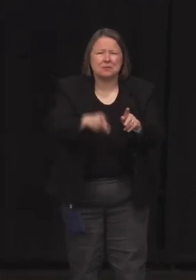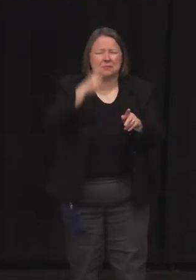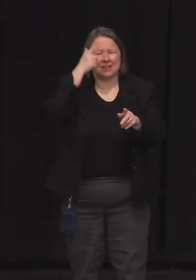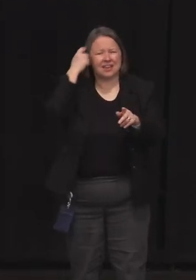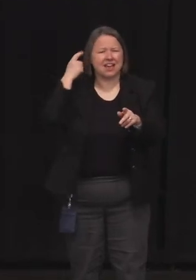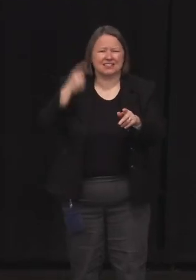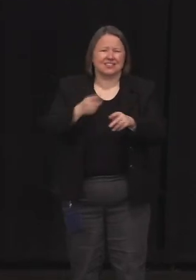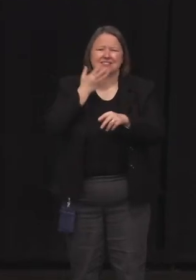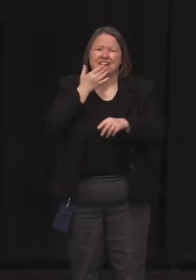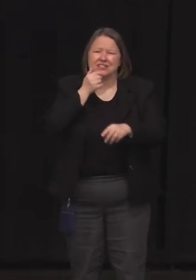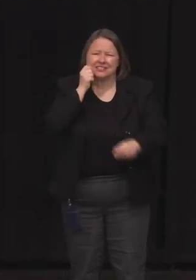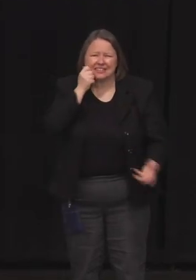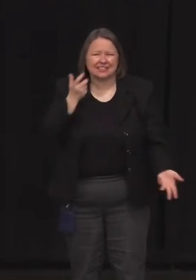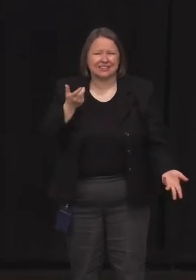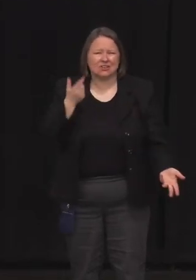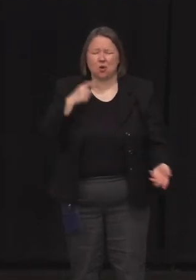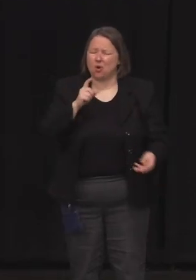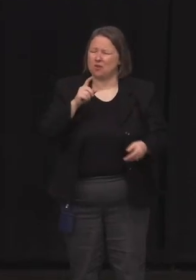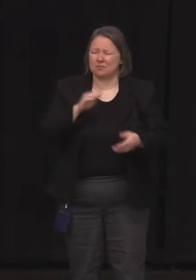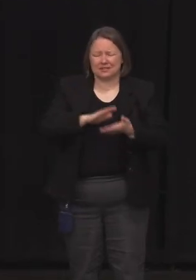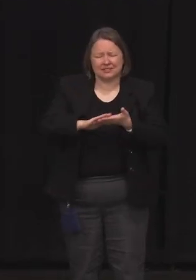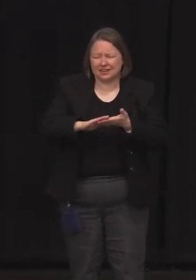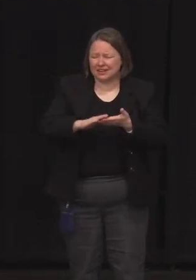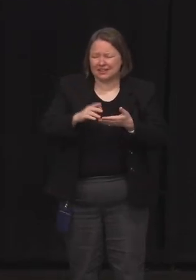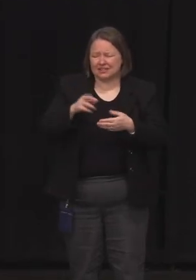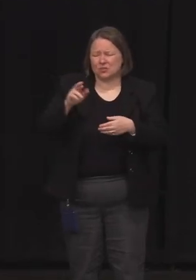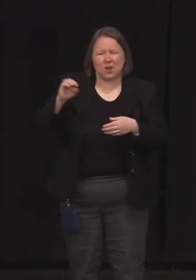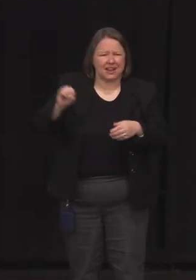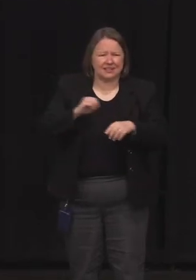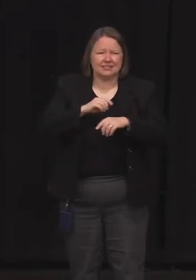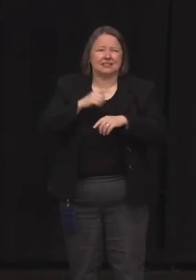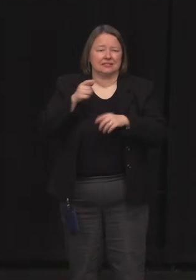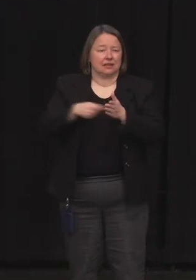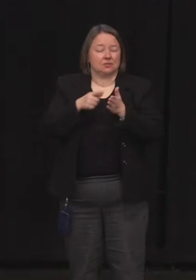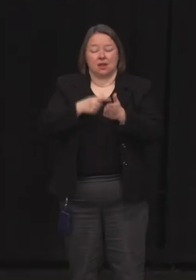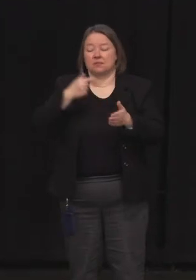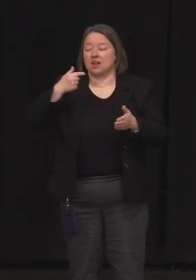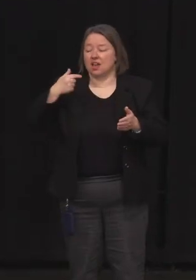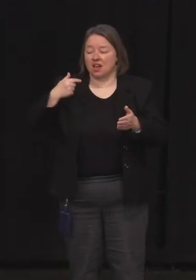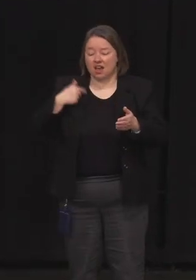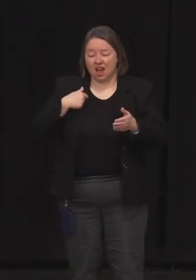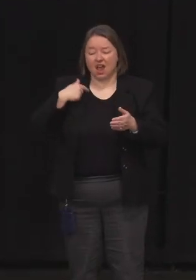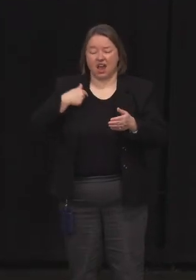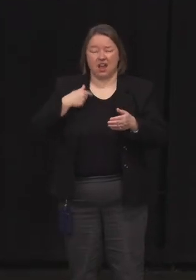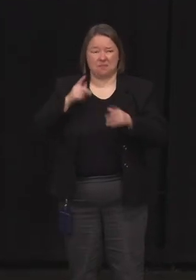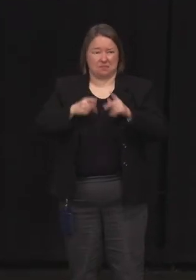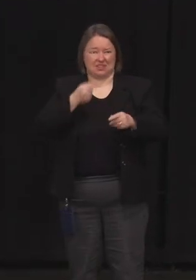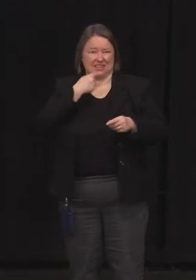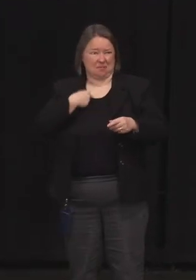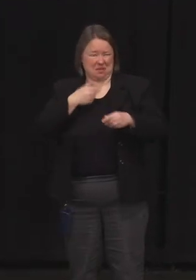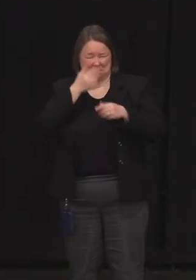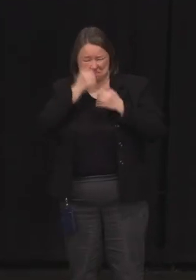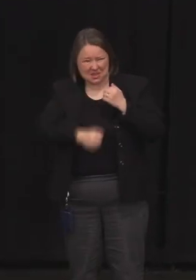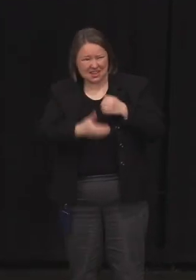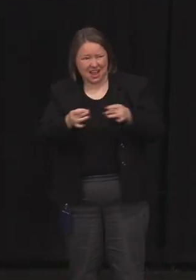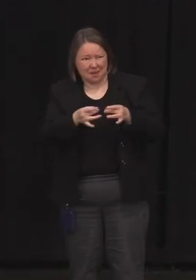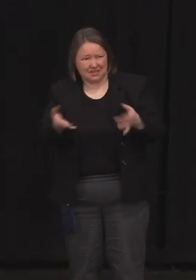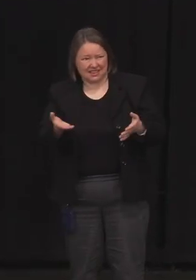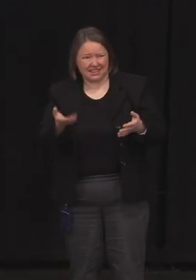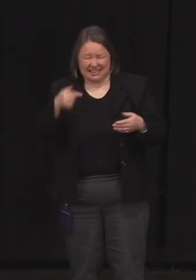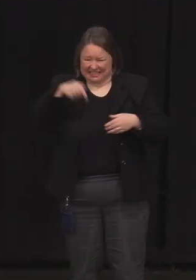our skin or for being mixed. Sometimes I even get mean looks and comments for being mixed. We are in the